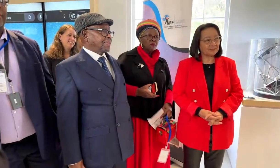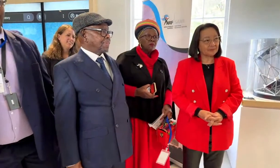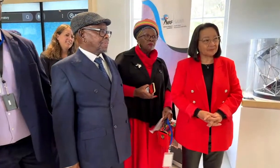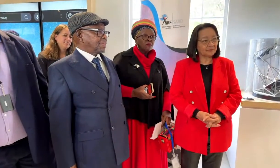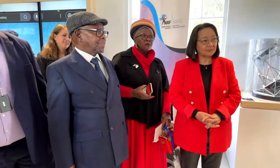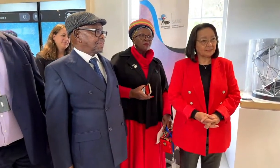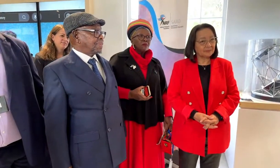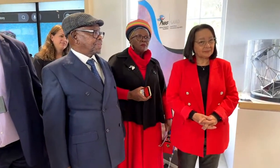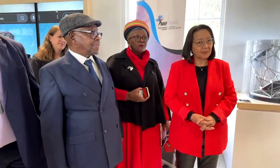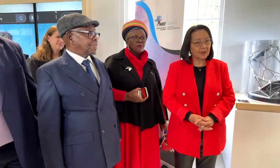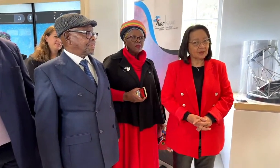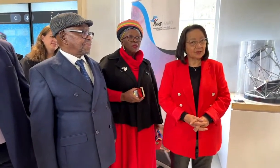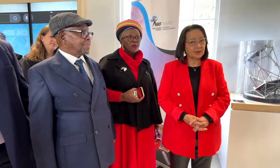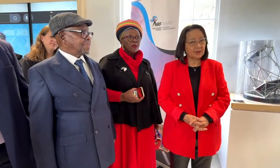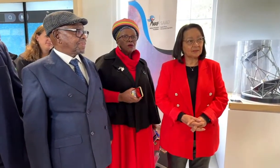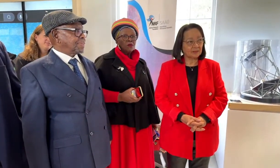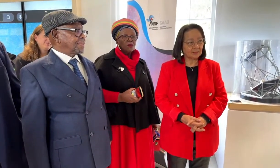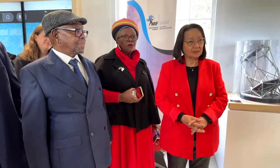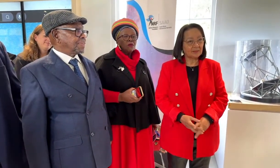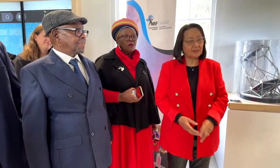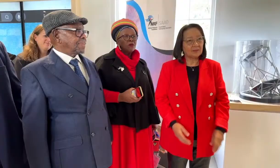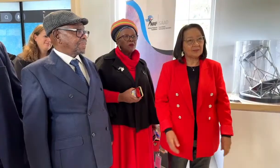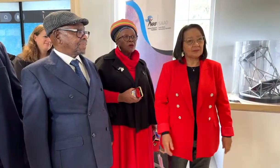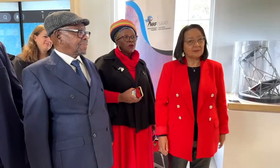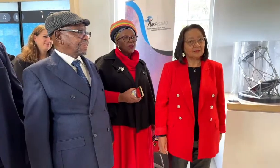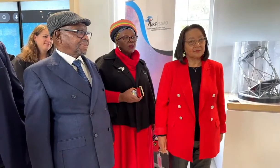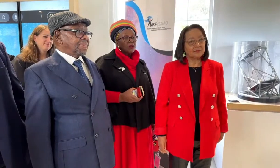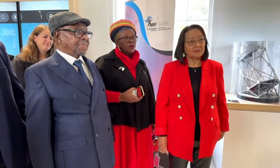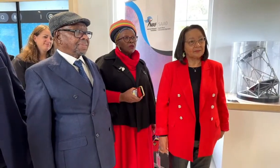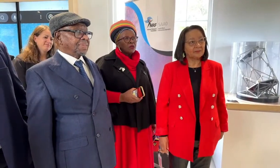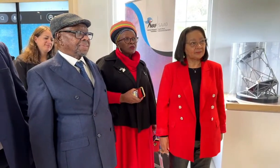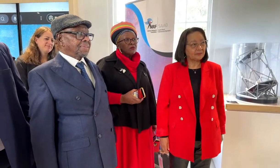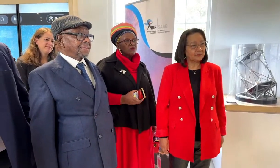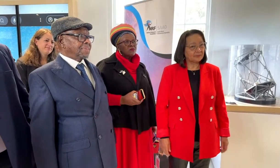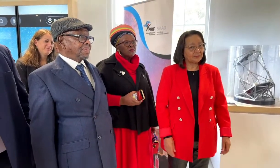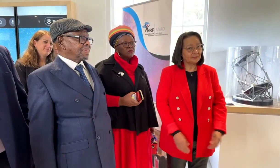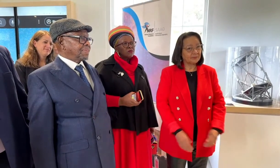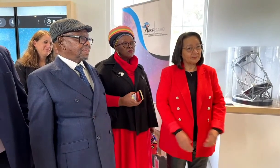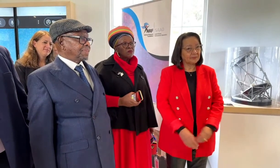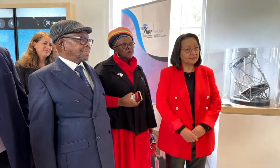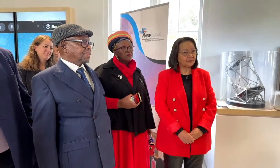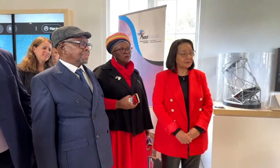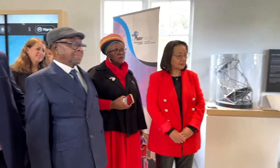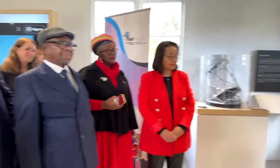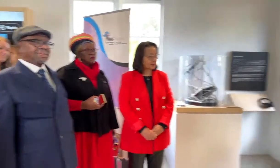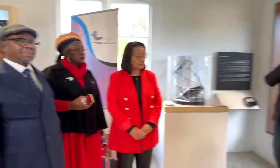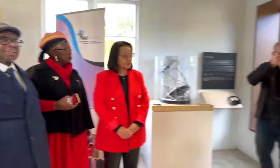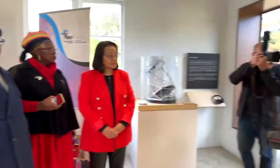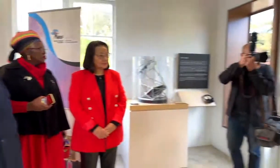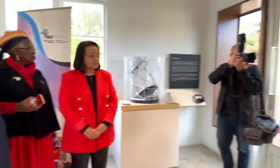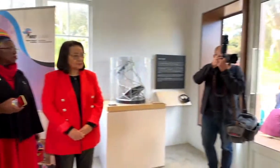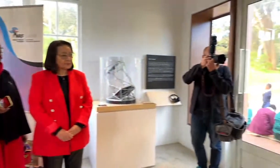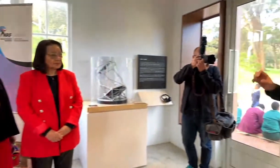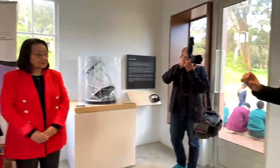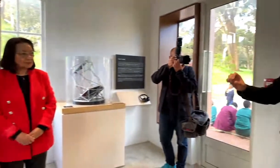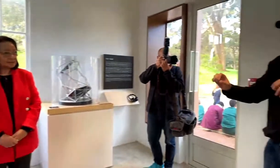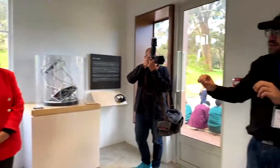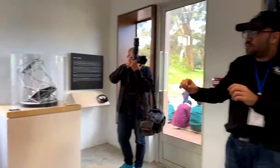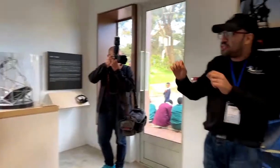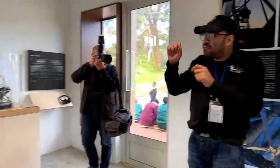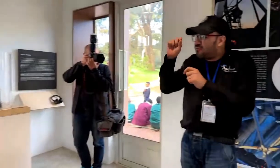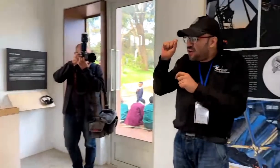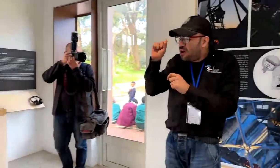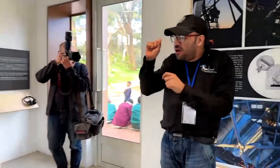91 of these mirrors, right? And they all align themselves down to what we call the